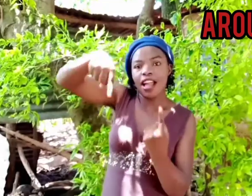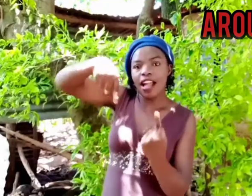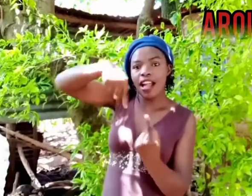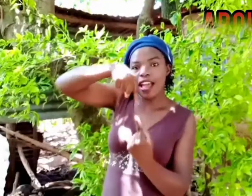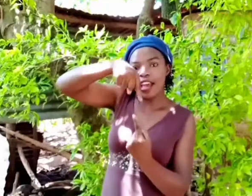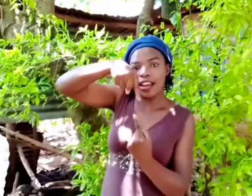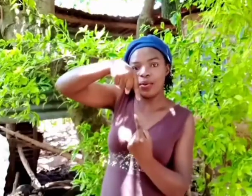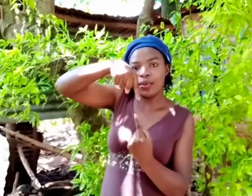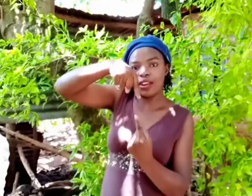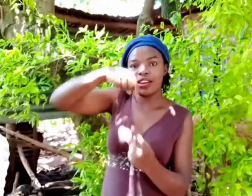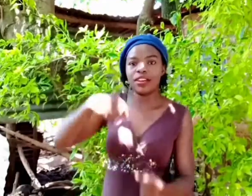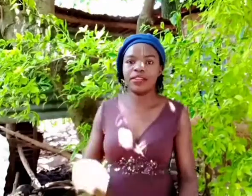Around.